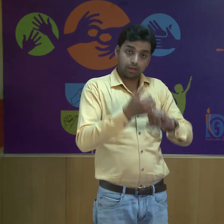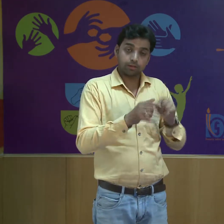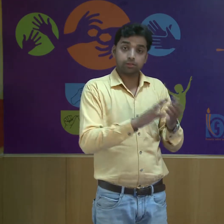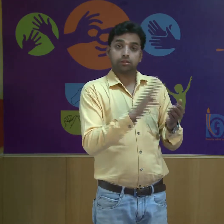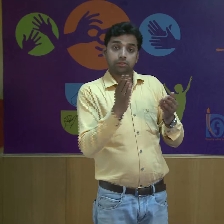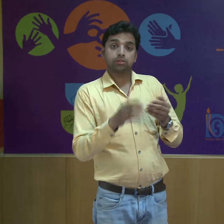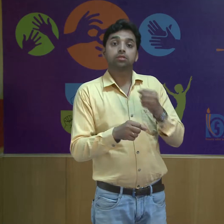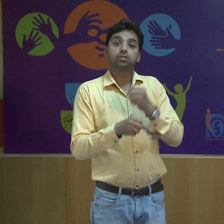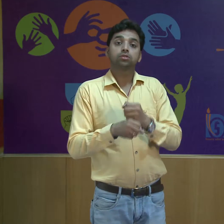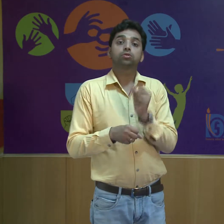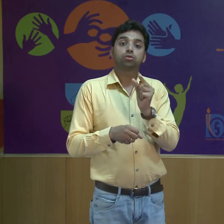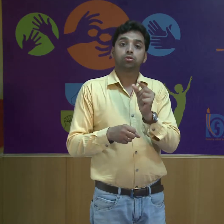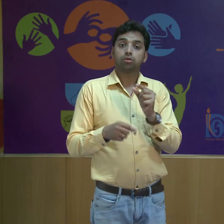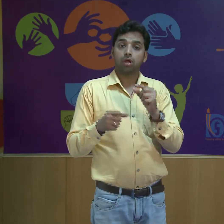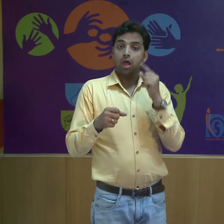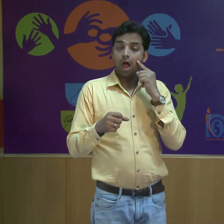or guilds.